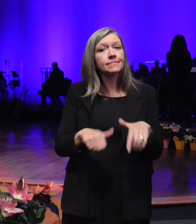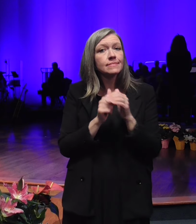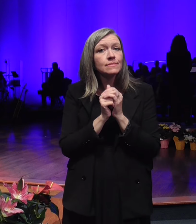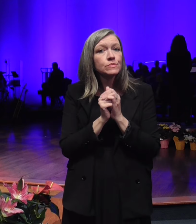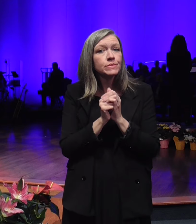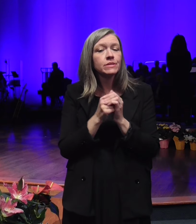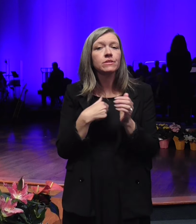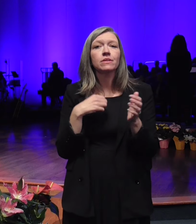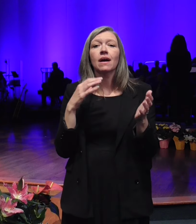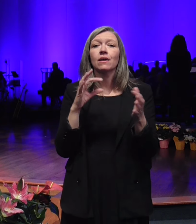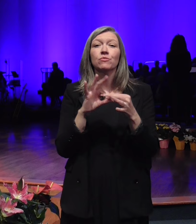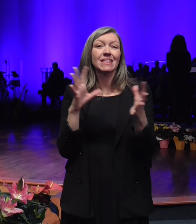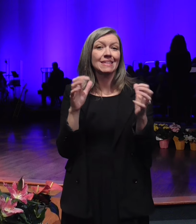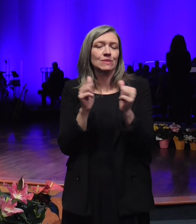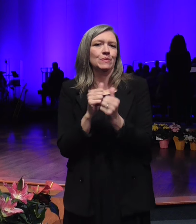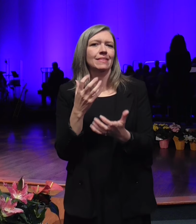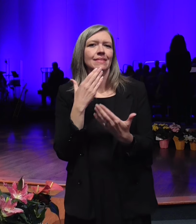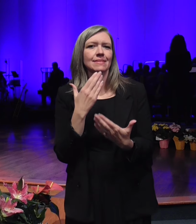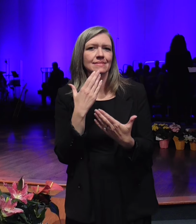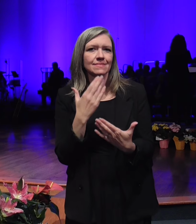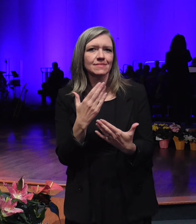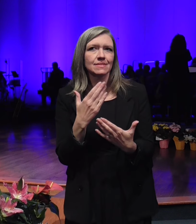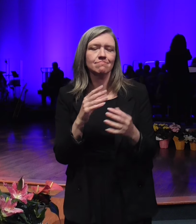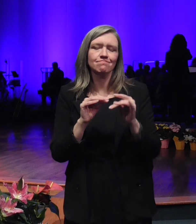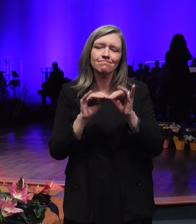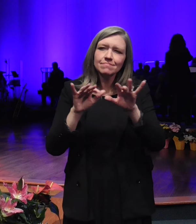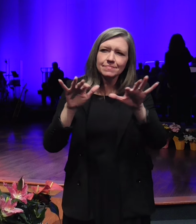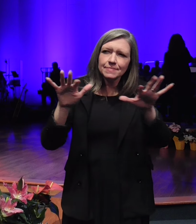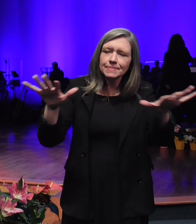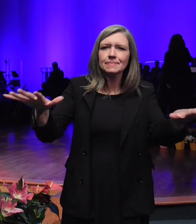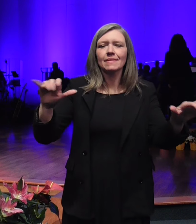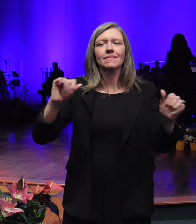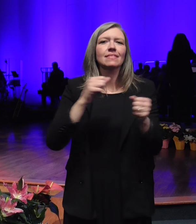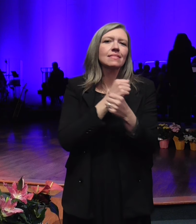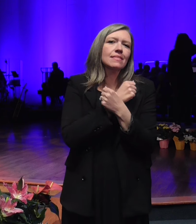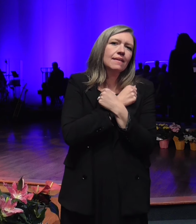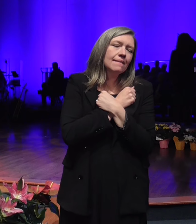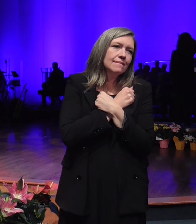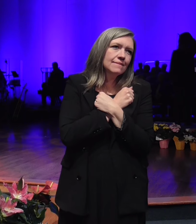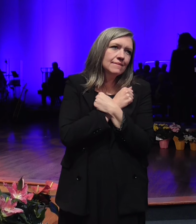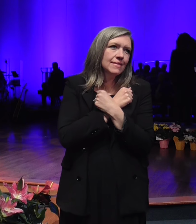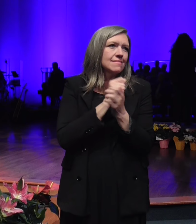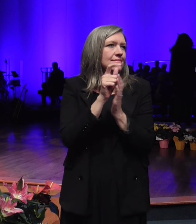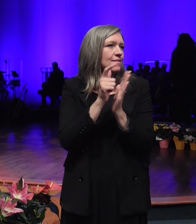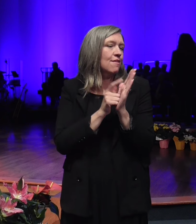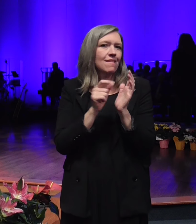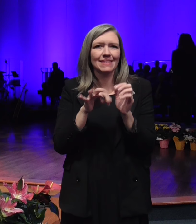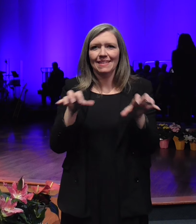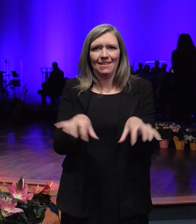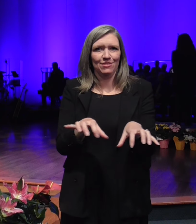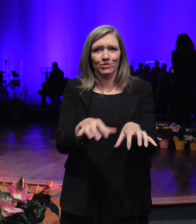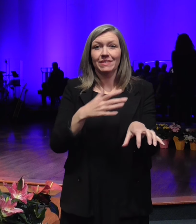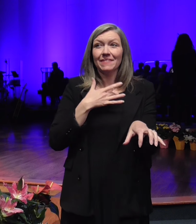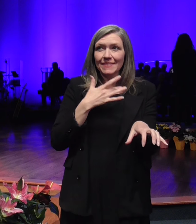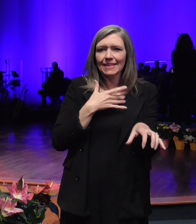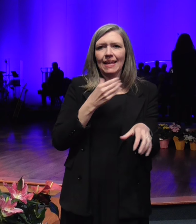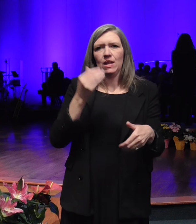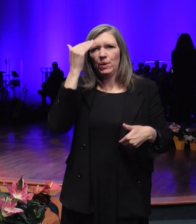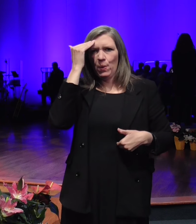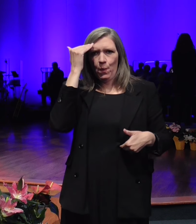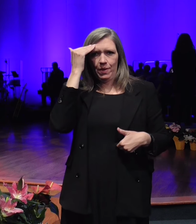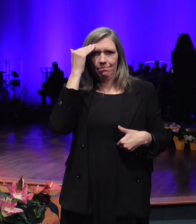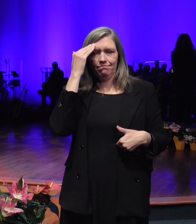with thanksgiving into that alchemy of love, the law in action, feeling and